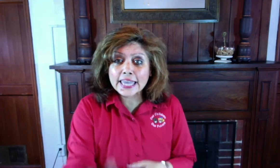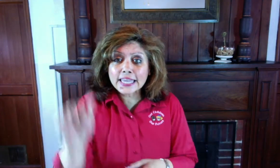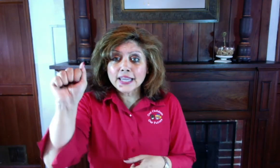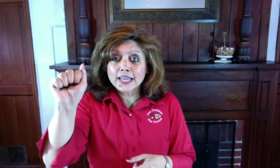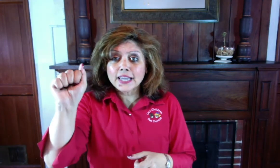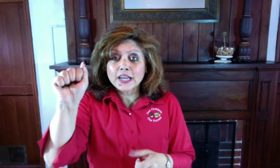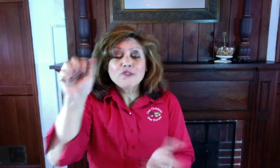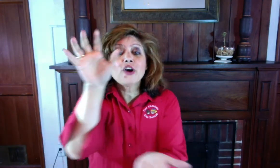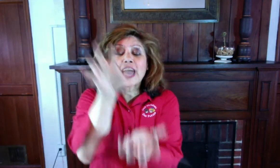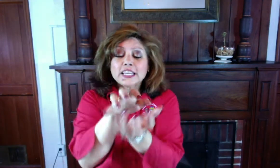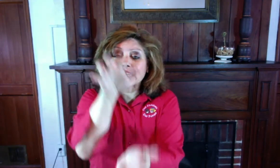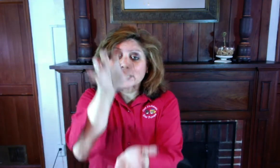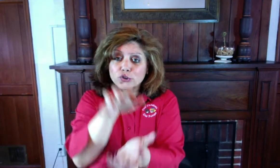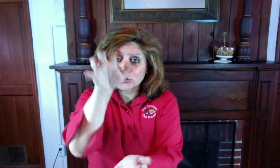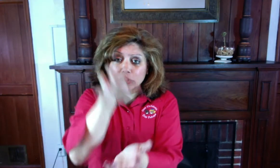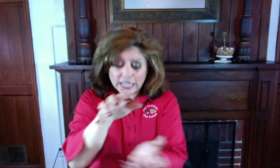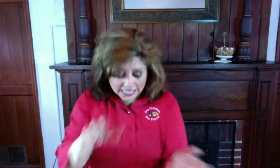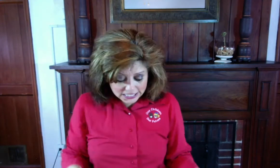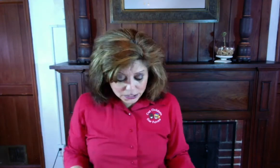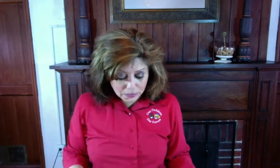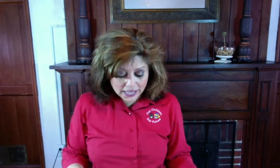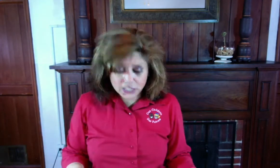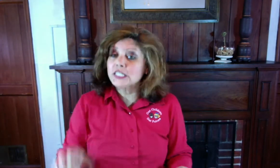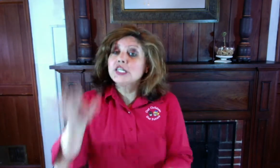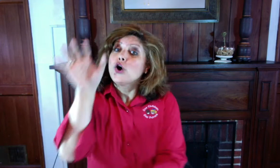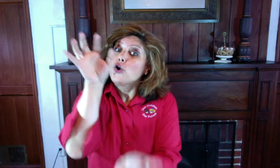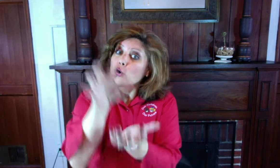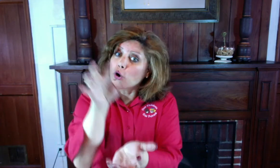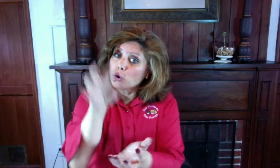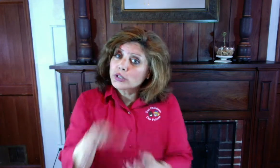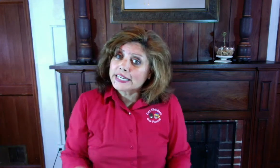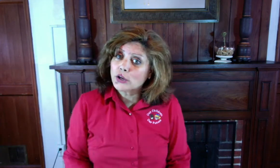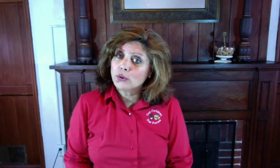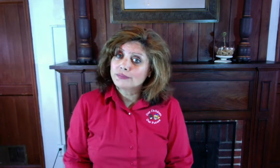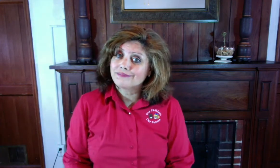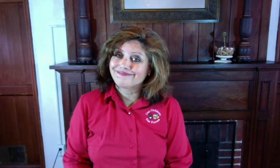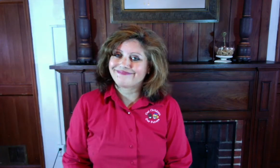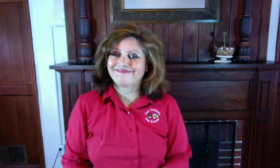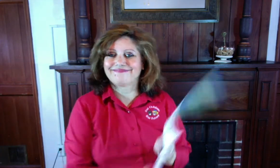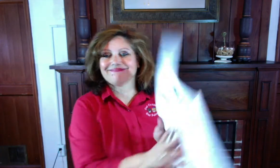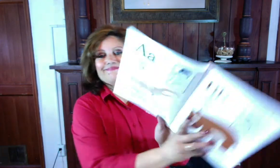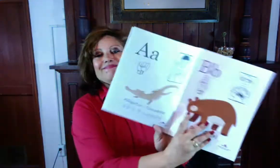A for alligator, and in Spanish is cocodrilo.